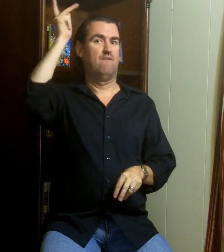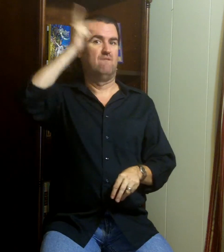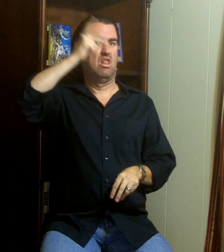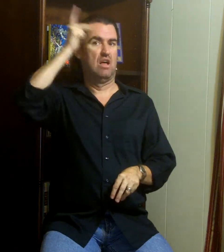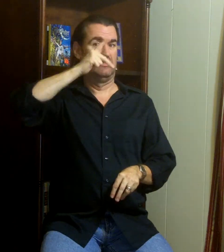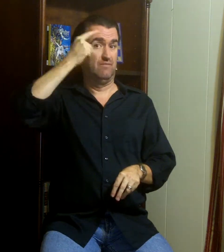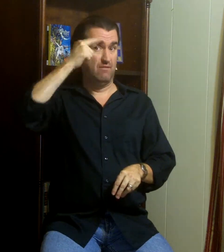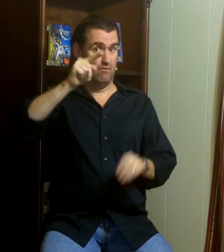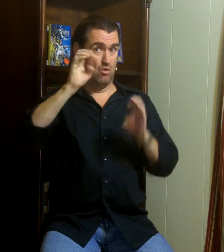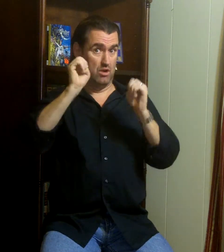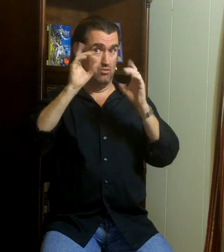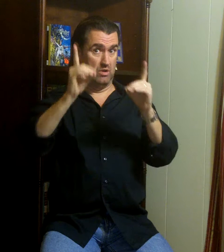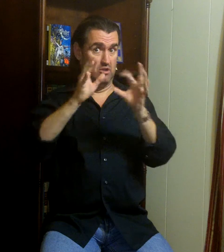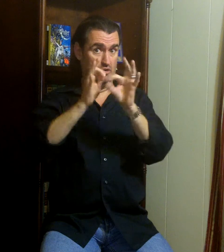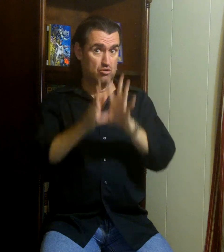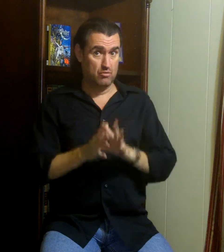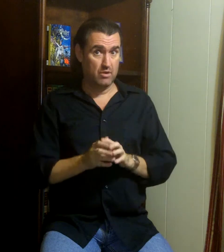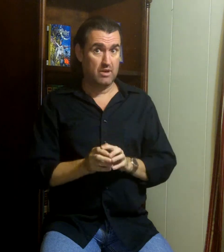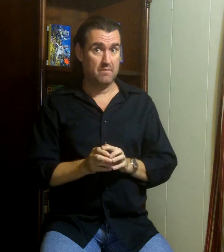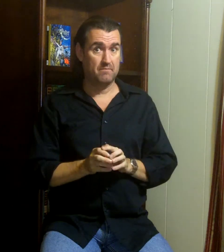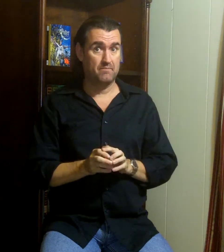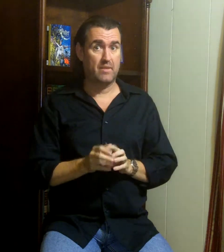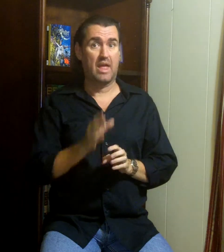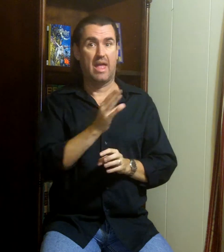interpreting, and information about their